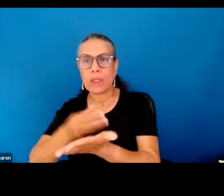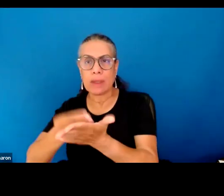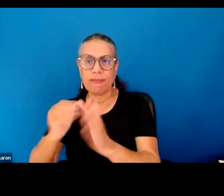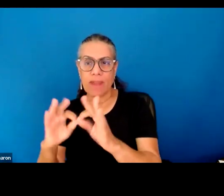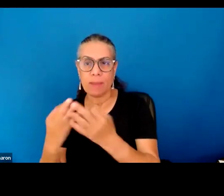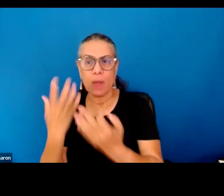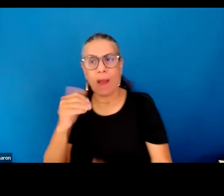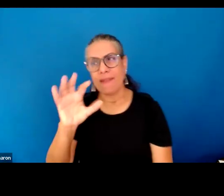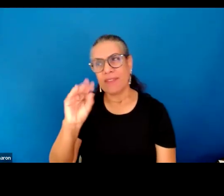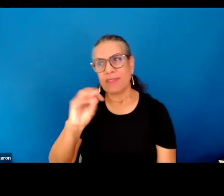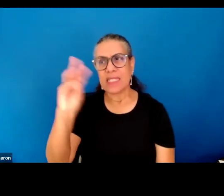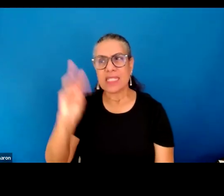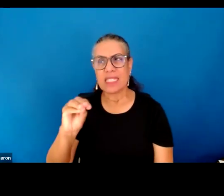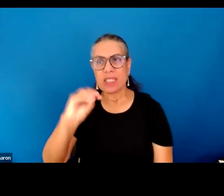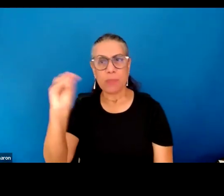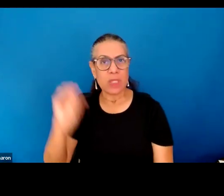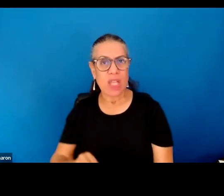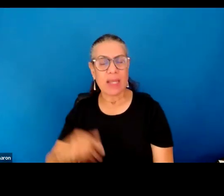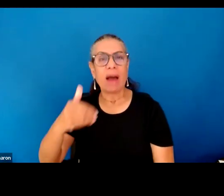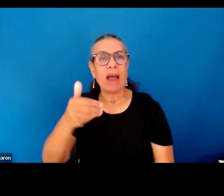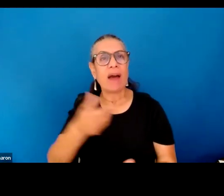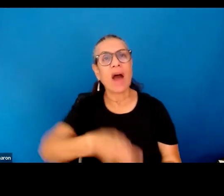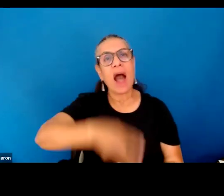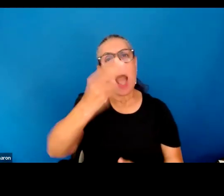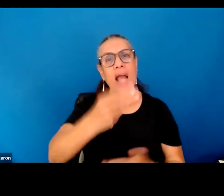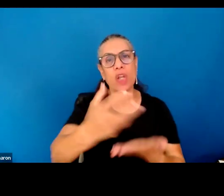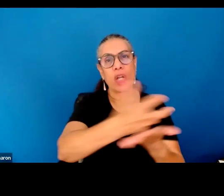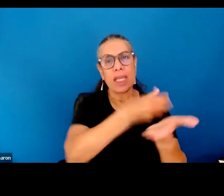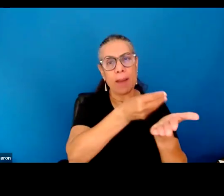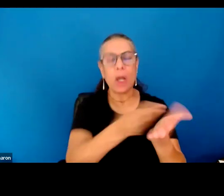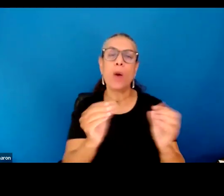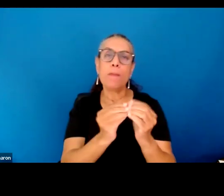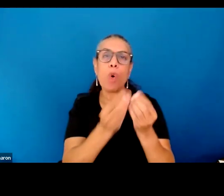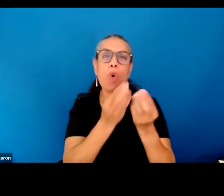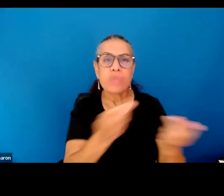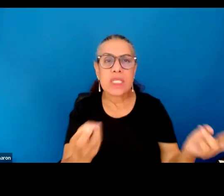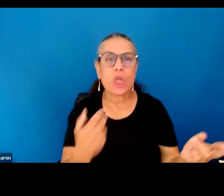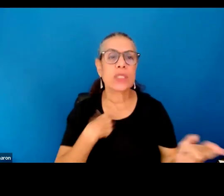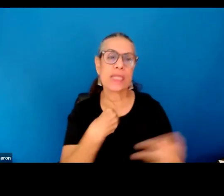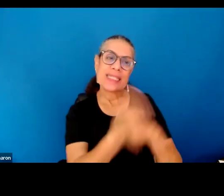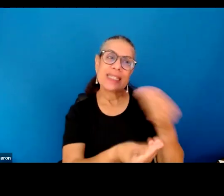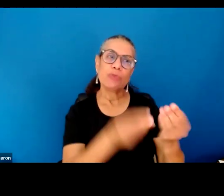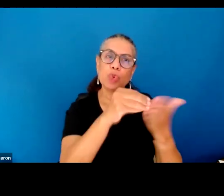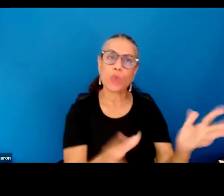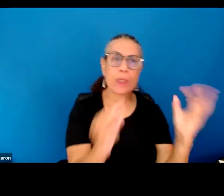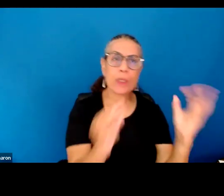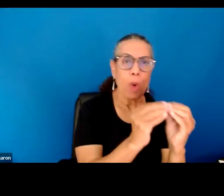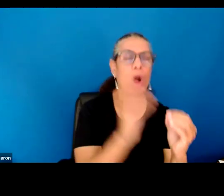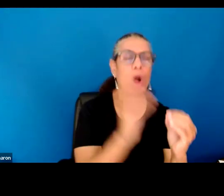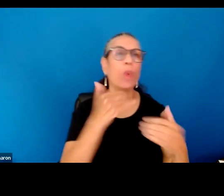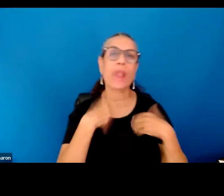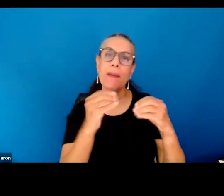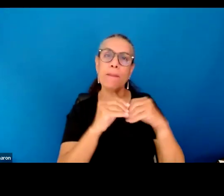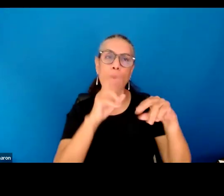about 50–60% of those parents are higher income. They obviously have more resources and can give their students more. They're going to get more